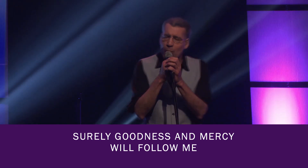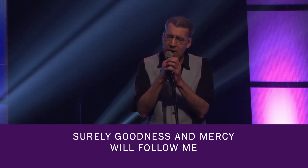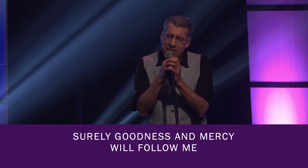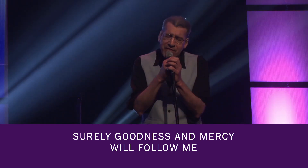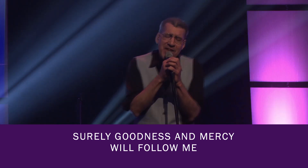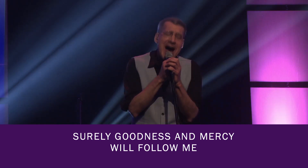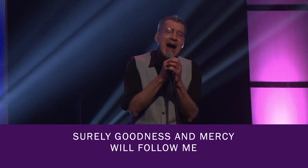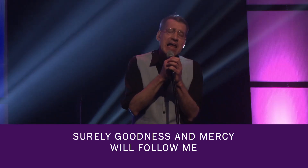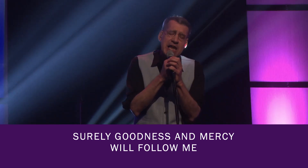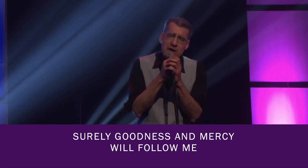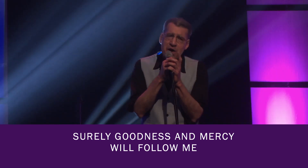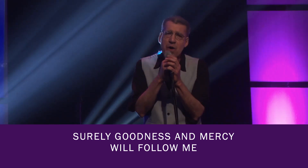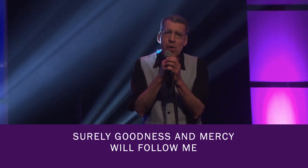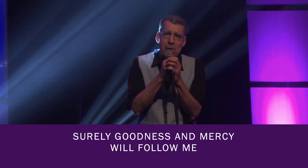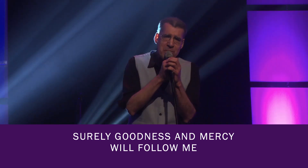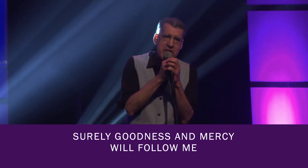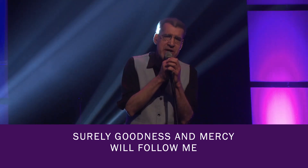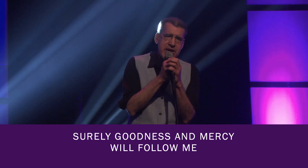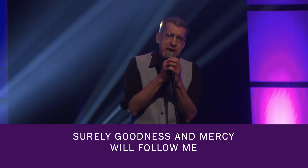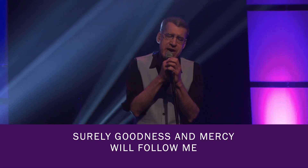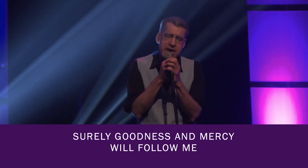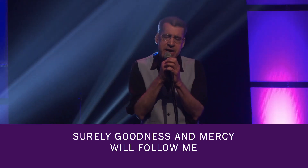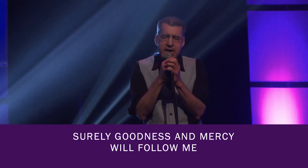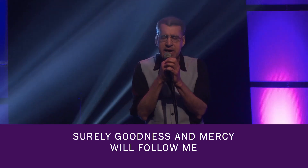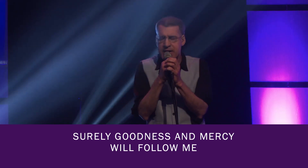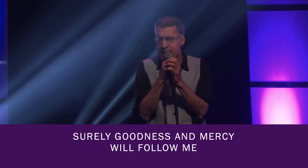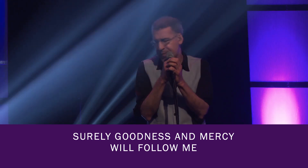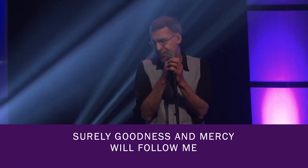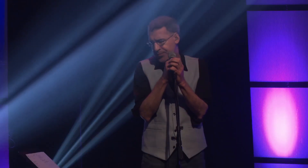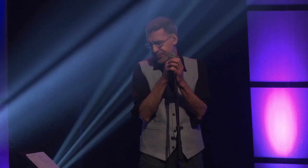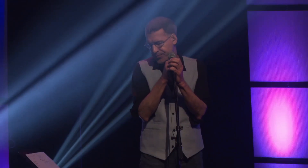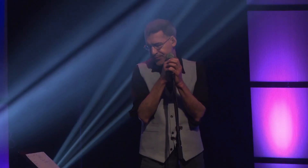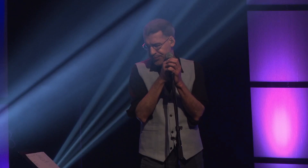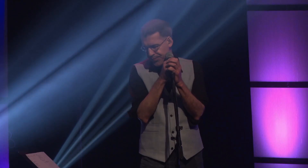mercy will follow me.